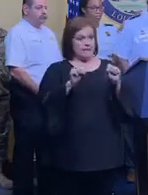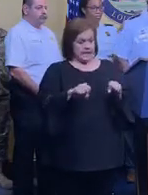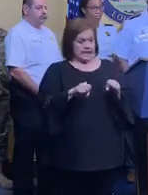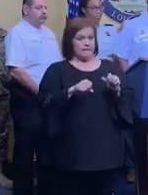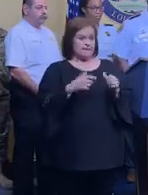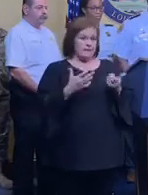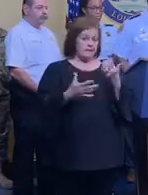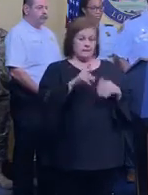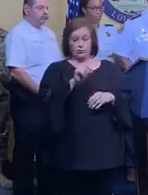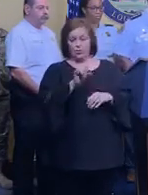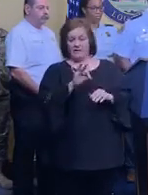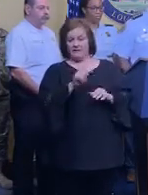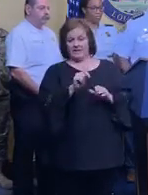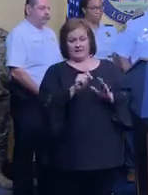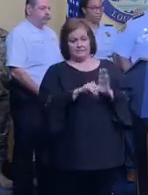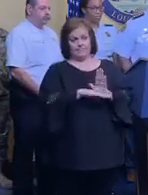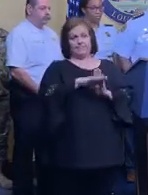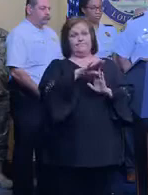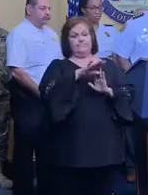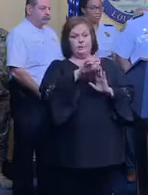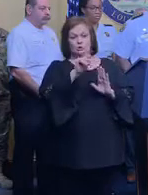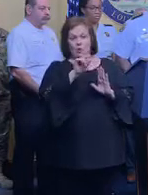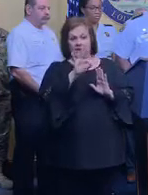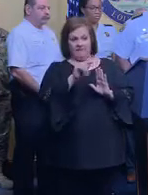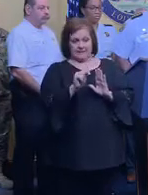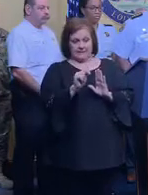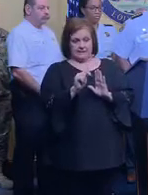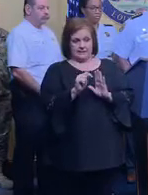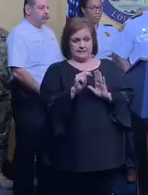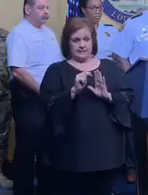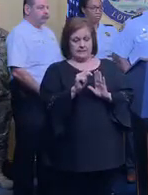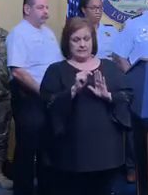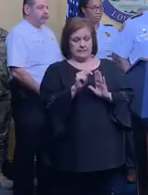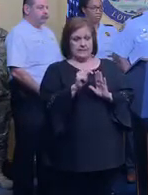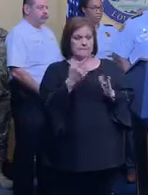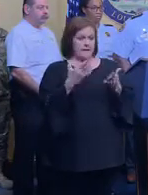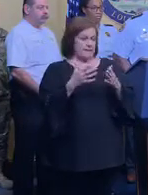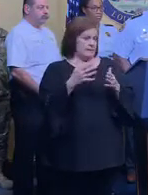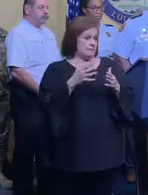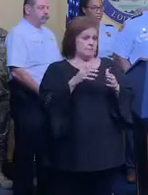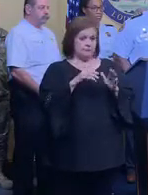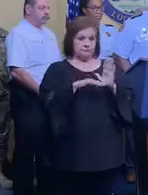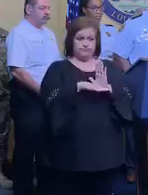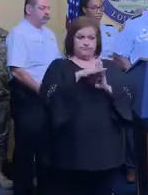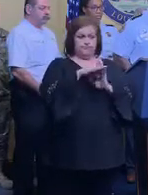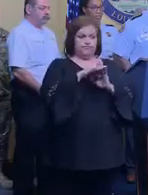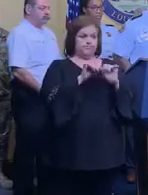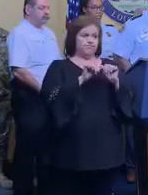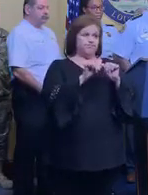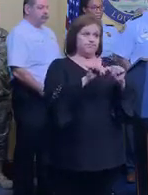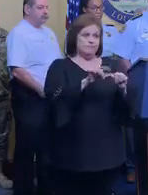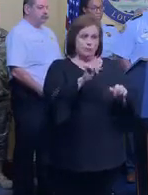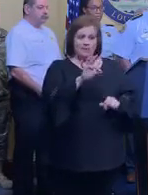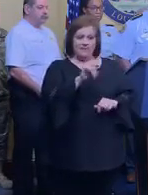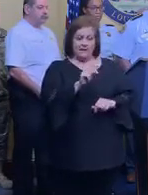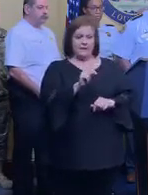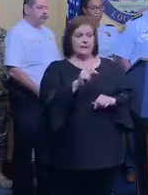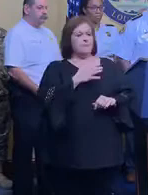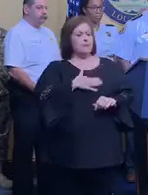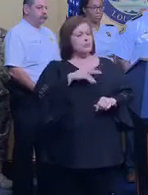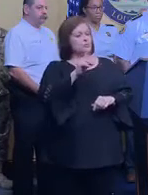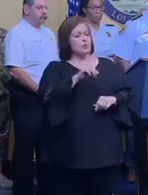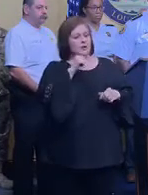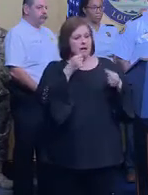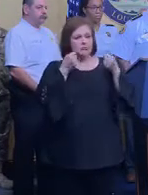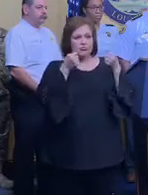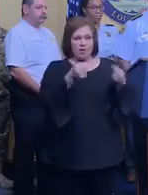at least 20 feet, as high, as 20 feet, and remain there for quite some time. It is vital that no one drive